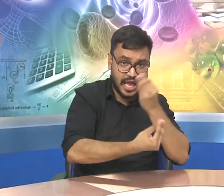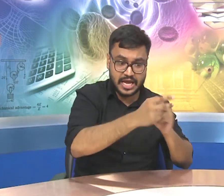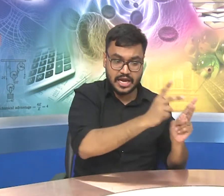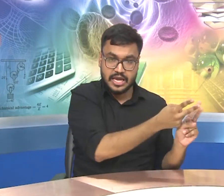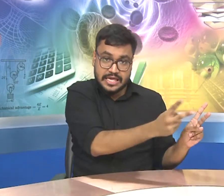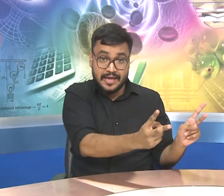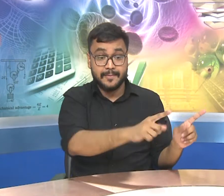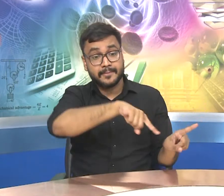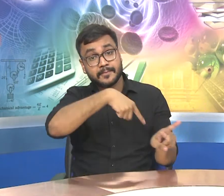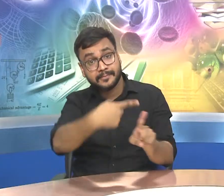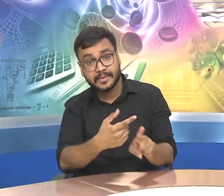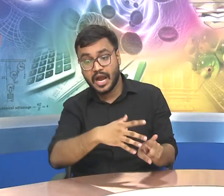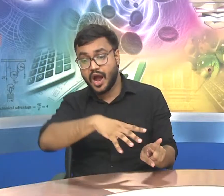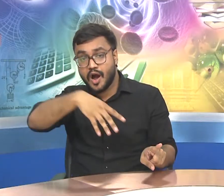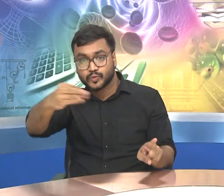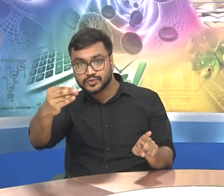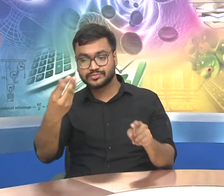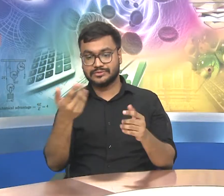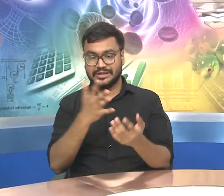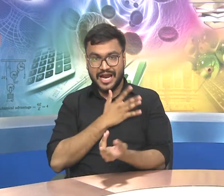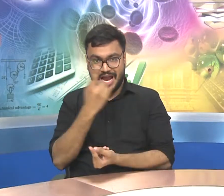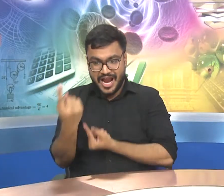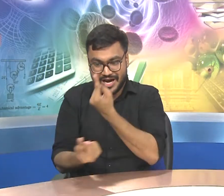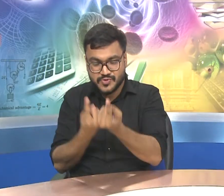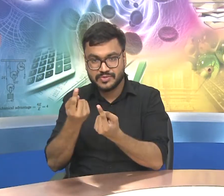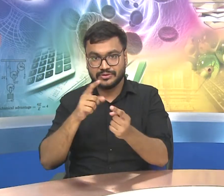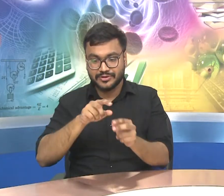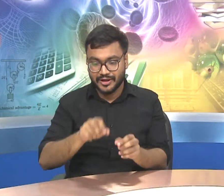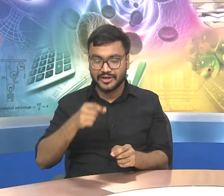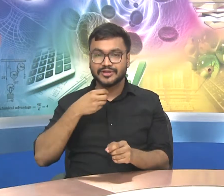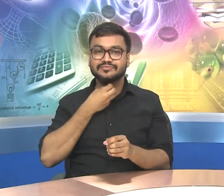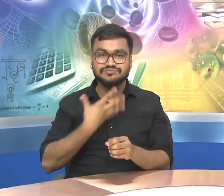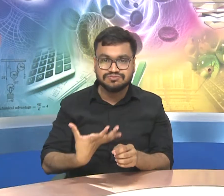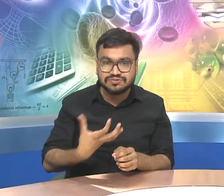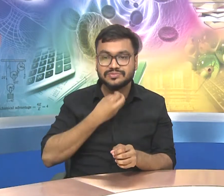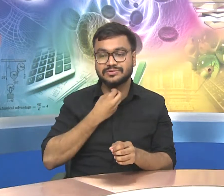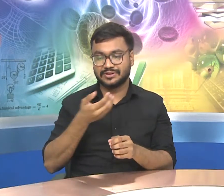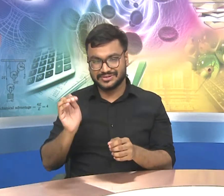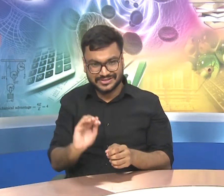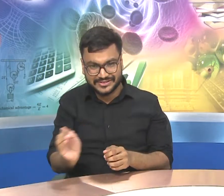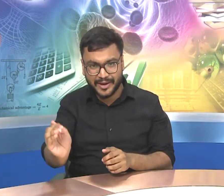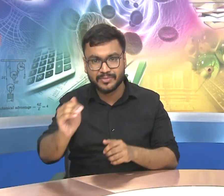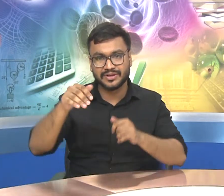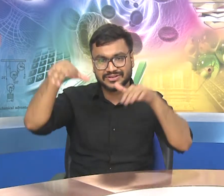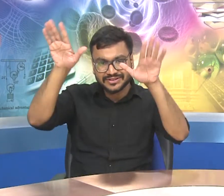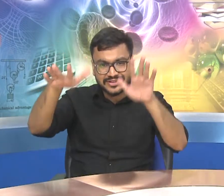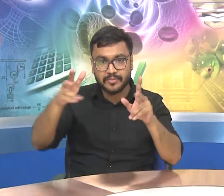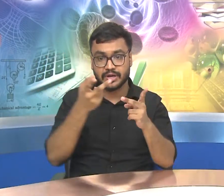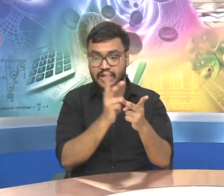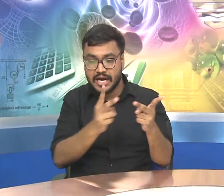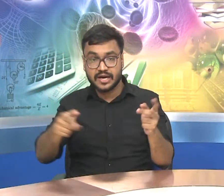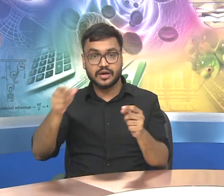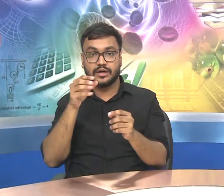which make them dynamic. They show how living components such as